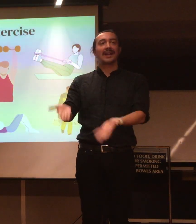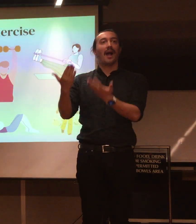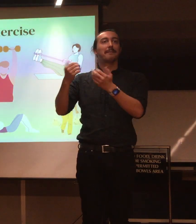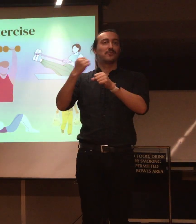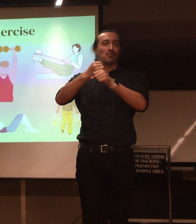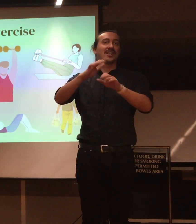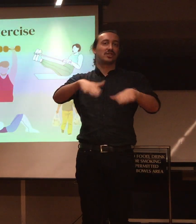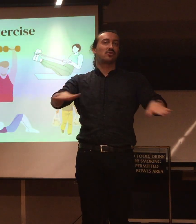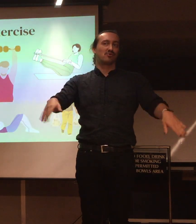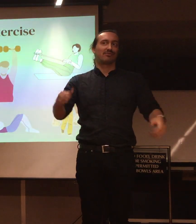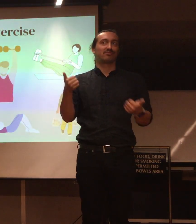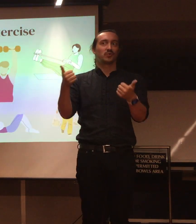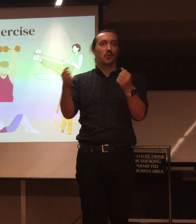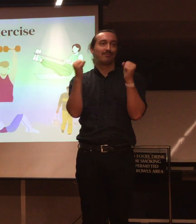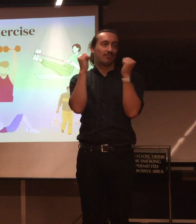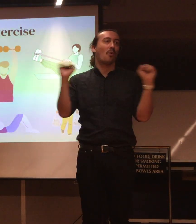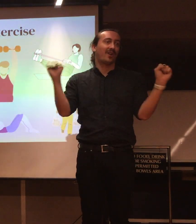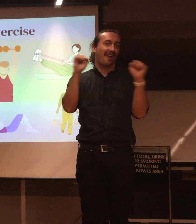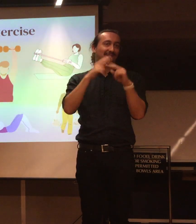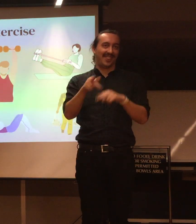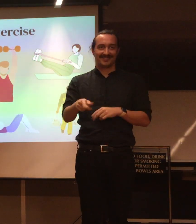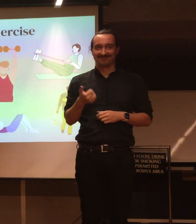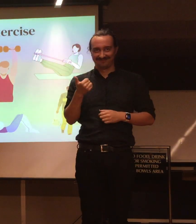get a good workout in.